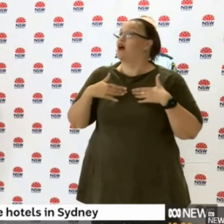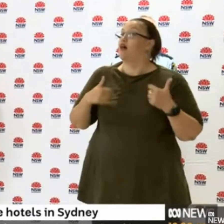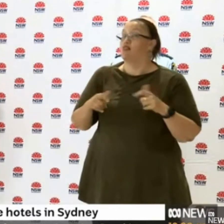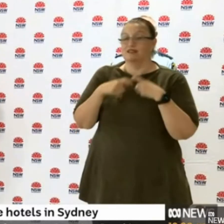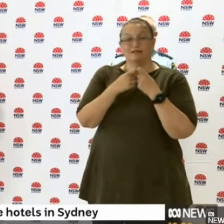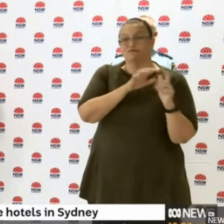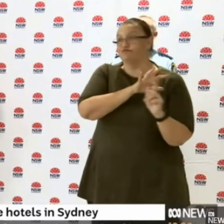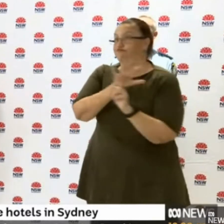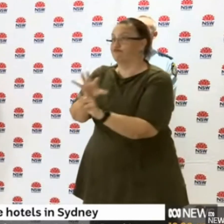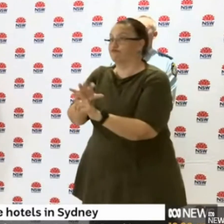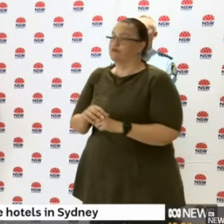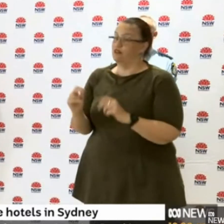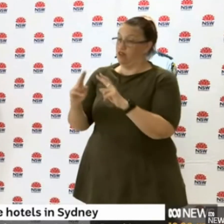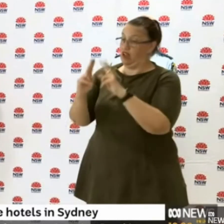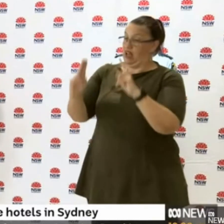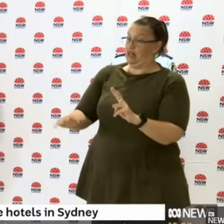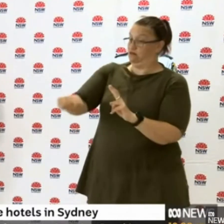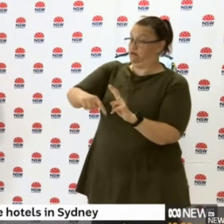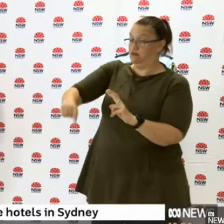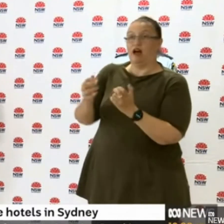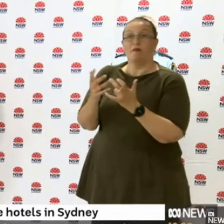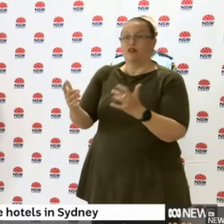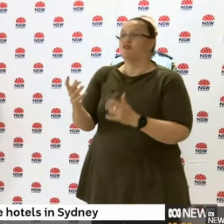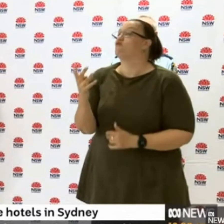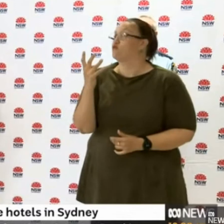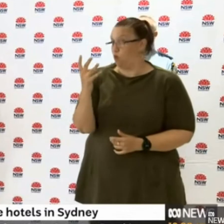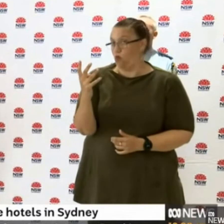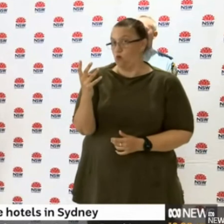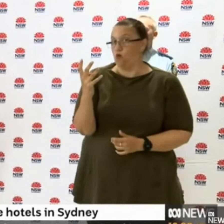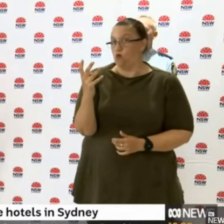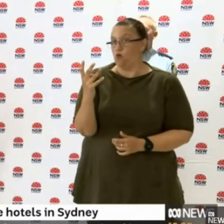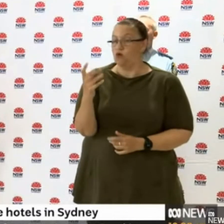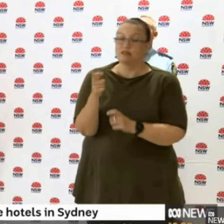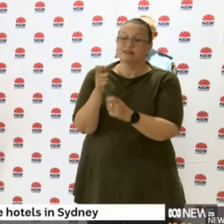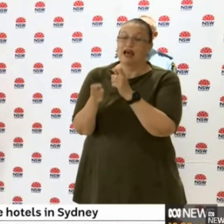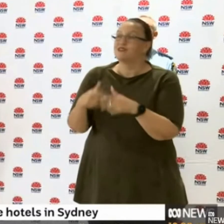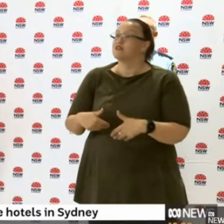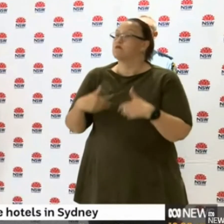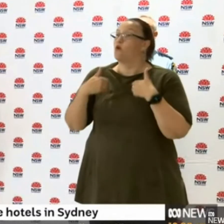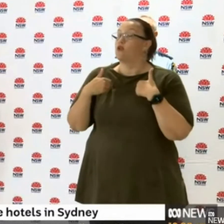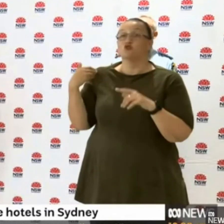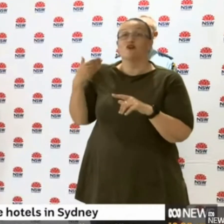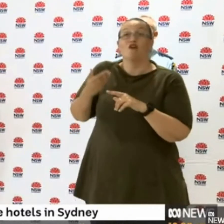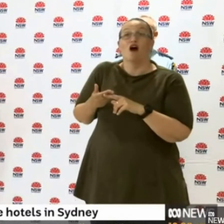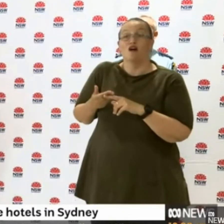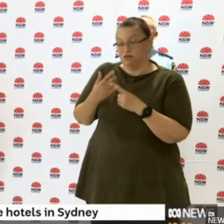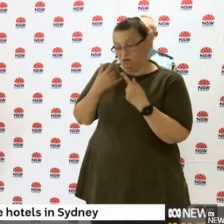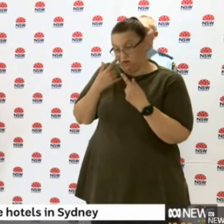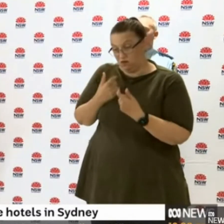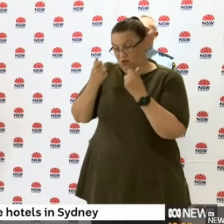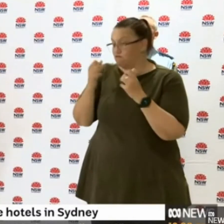case, which consists of 4 individuals, were tested this morning, and pleasingly those test results are